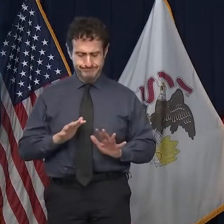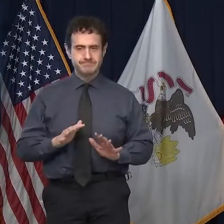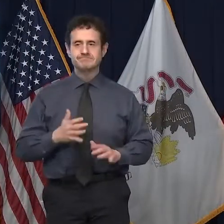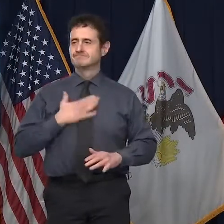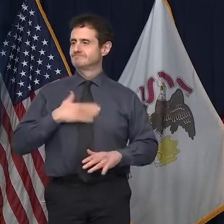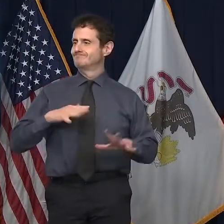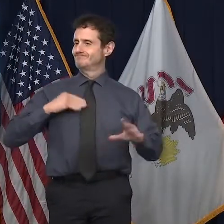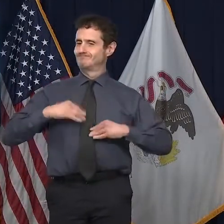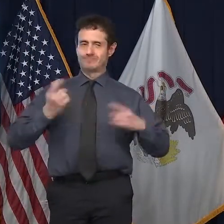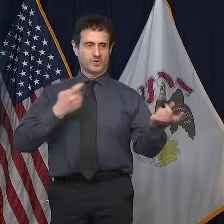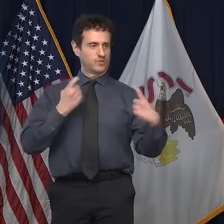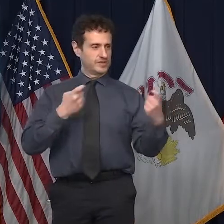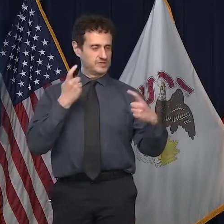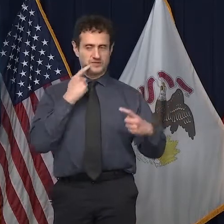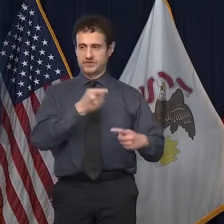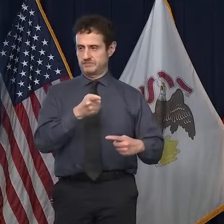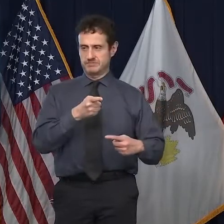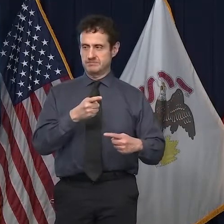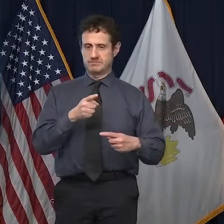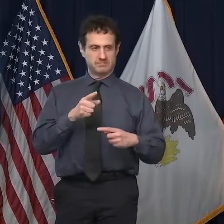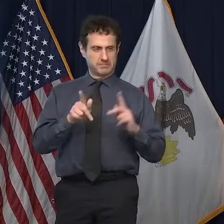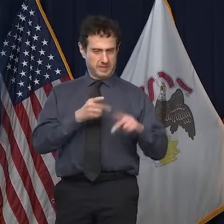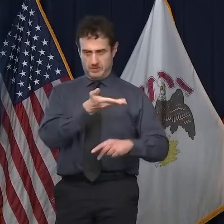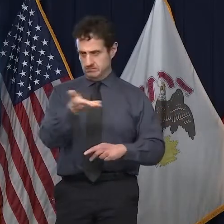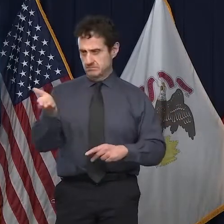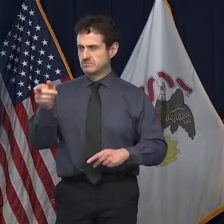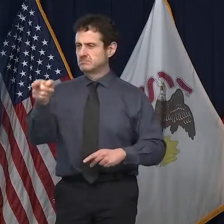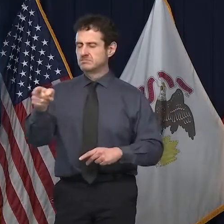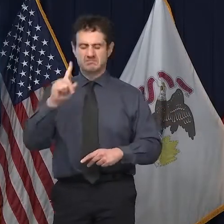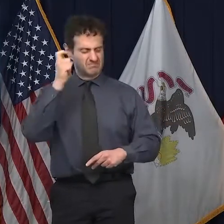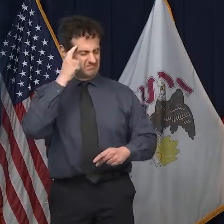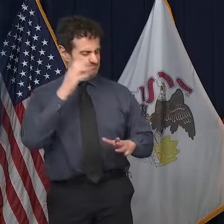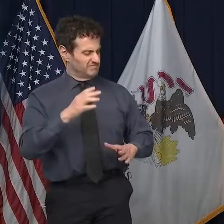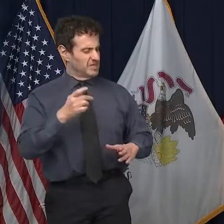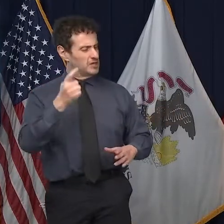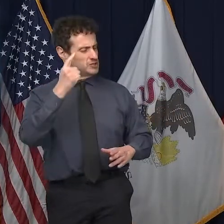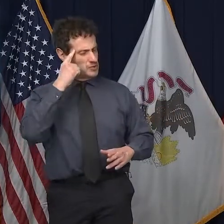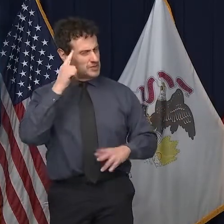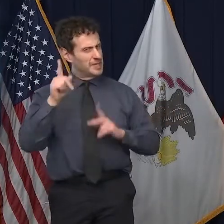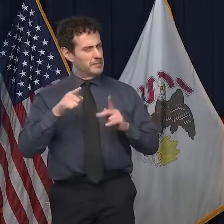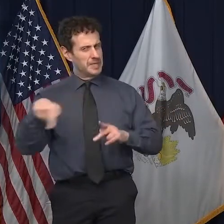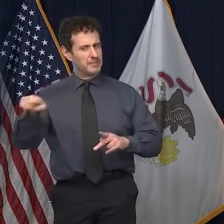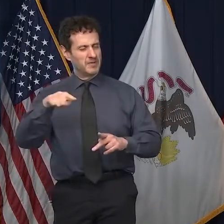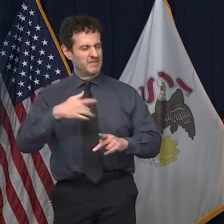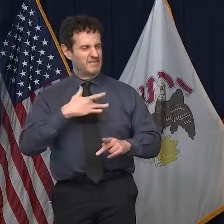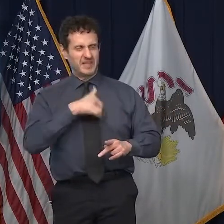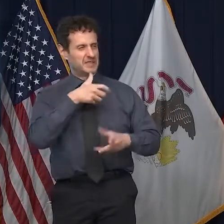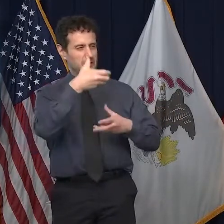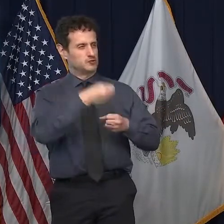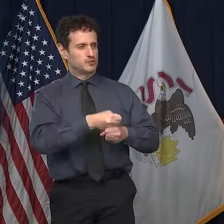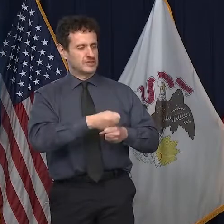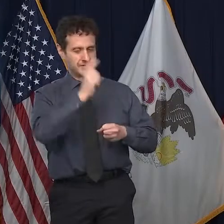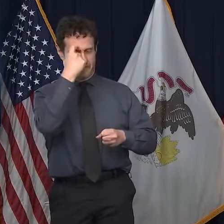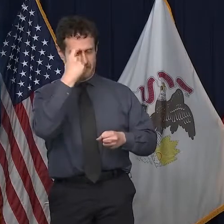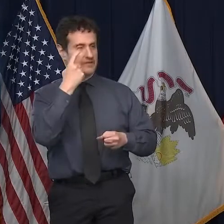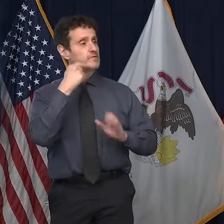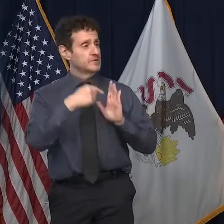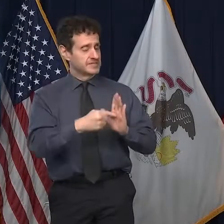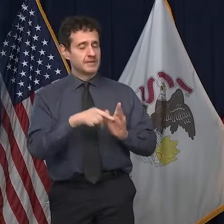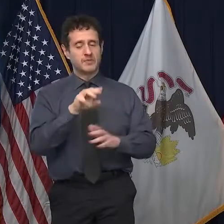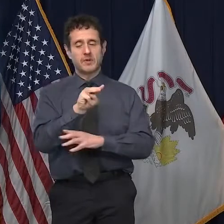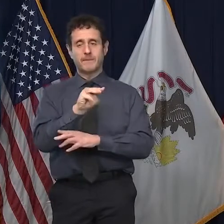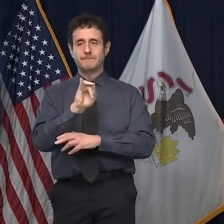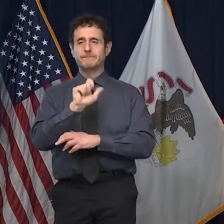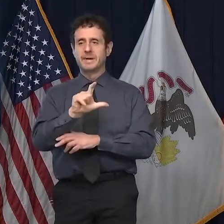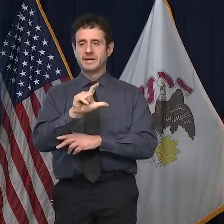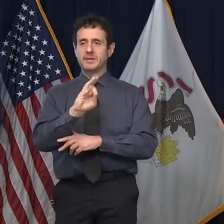Happy to take questions from members of the media. Sarah? Governor, do you think the lack of trust in state government, specifically Michael Madigan, helped sink the